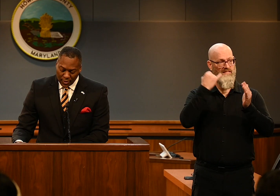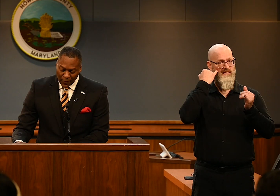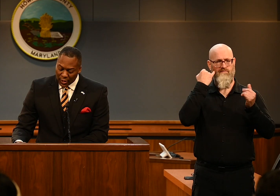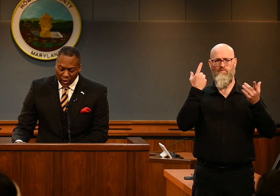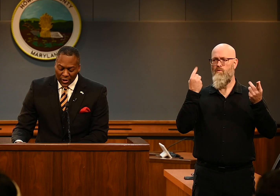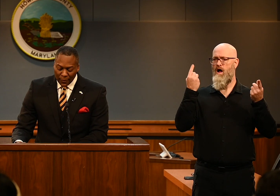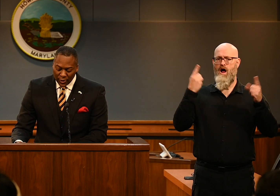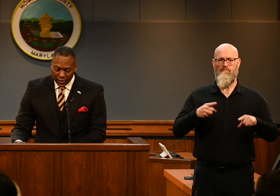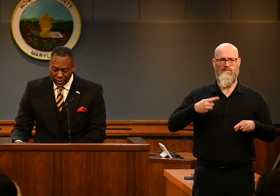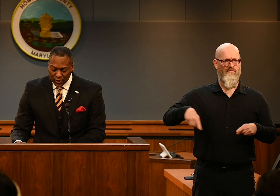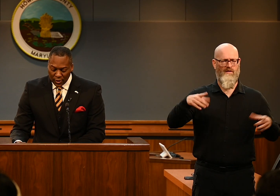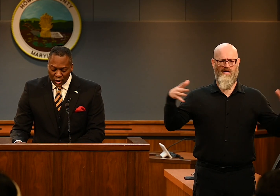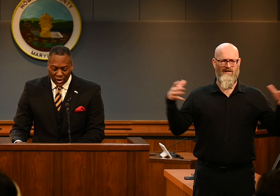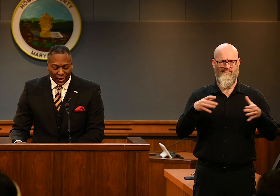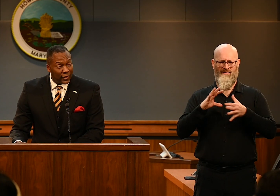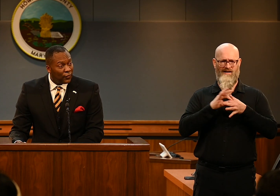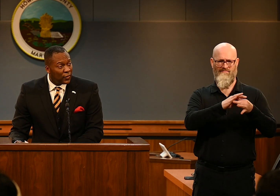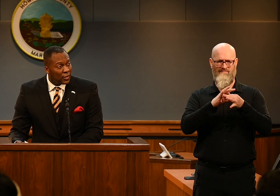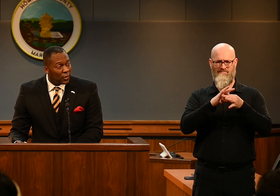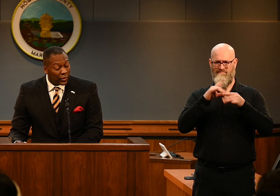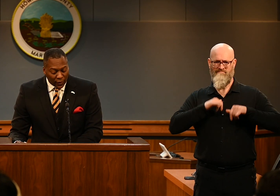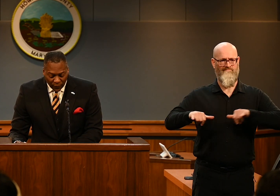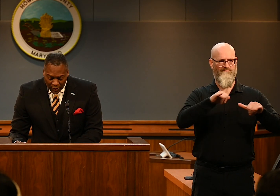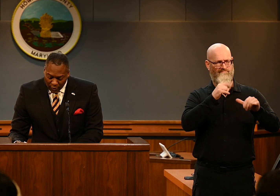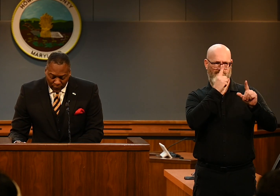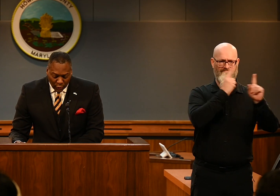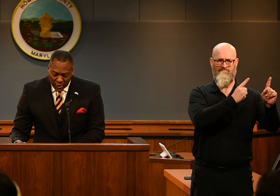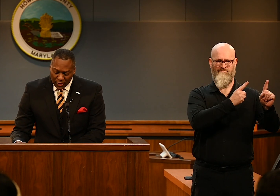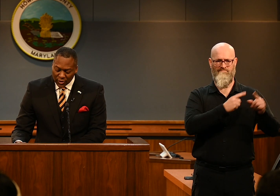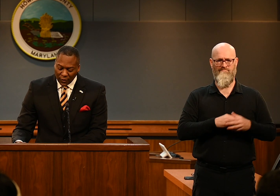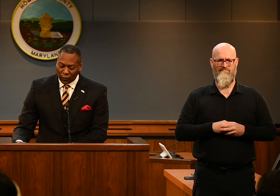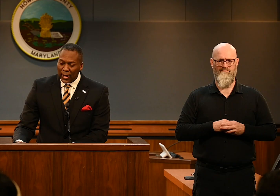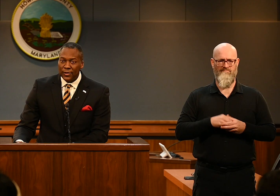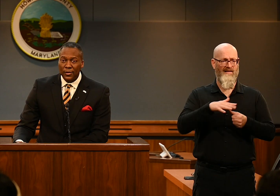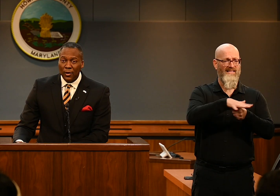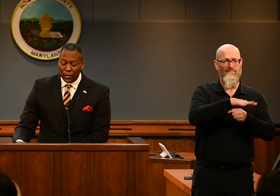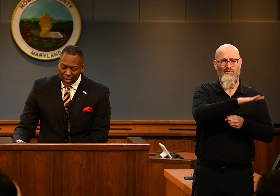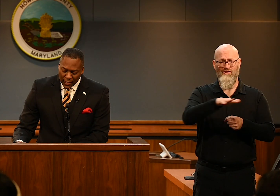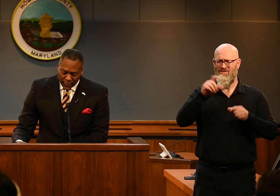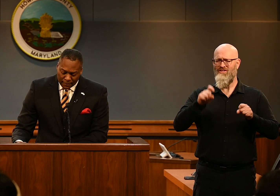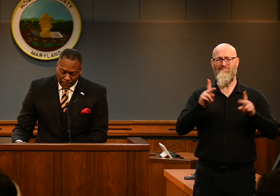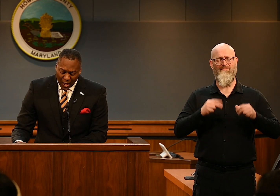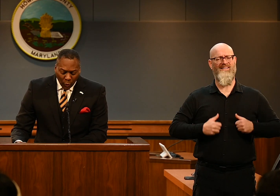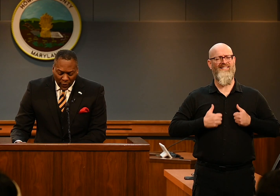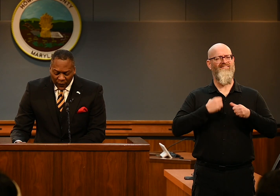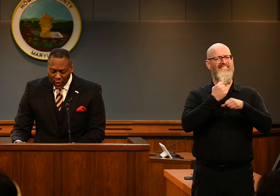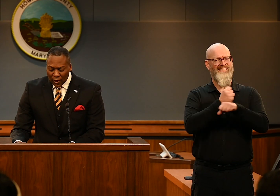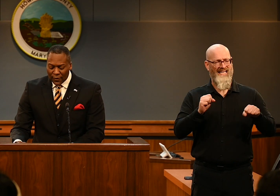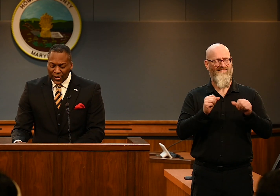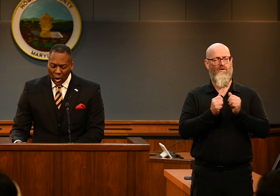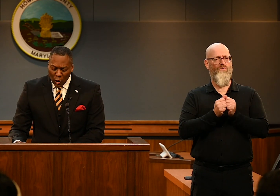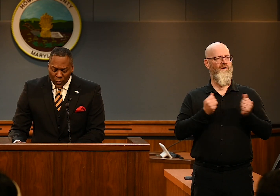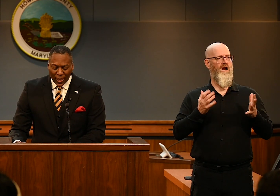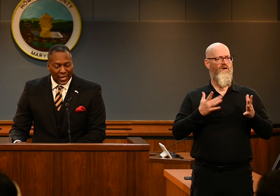cause, because our neighborhoods should live without fear of losing their civil rights or humanity, without